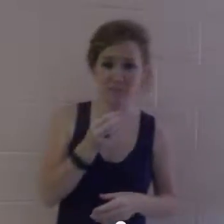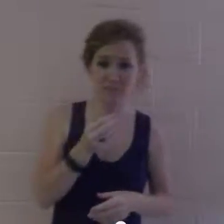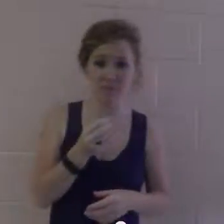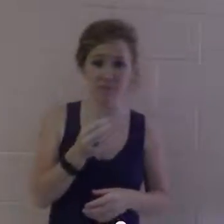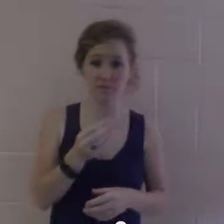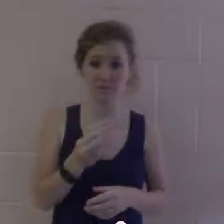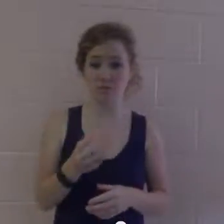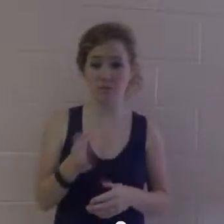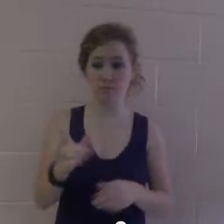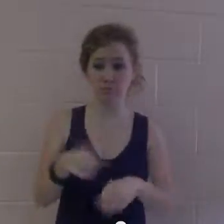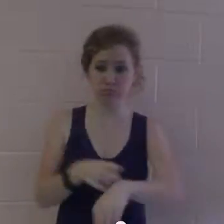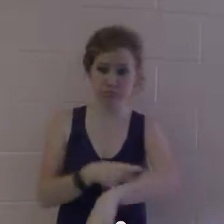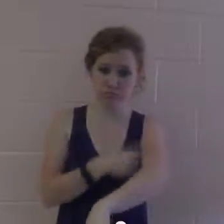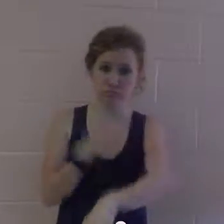It hasn't eaten in a while.